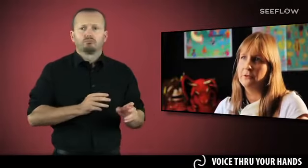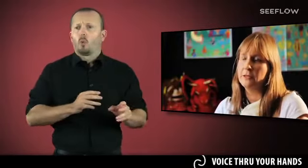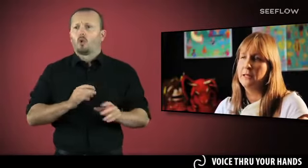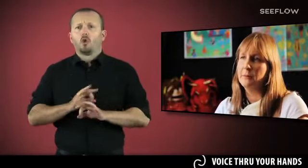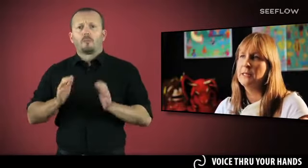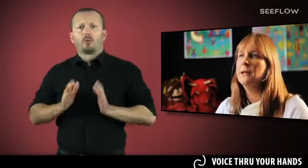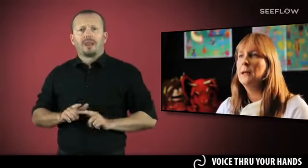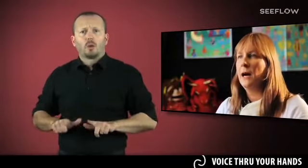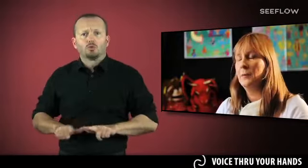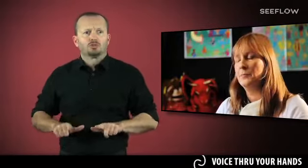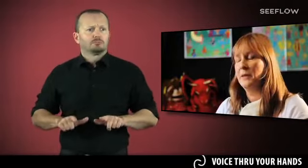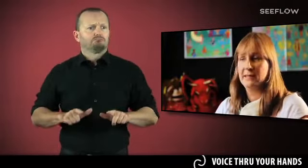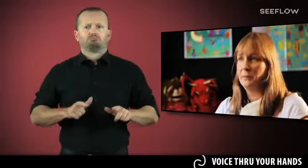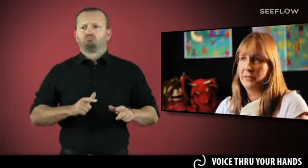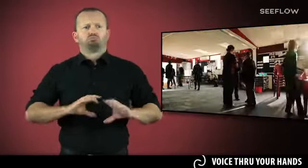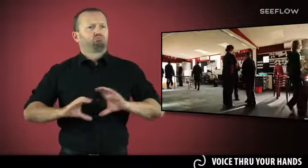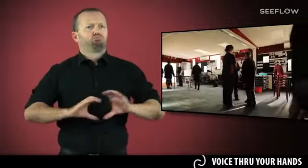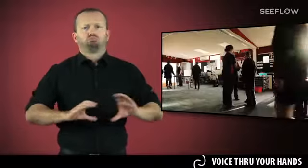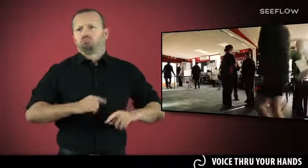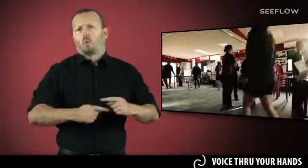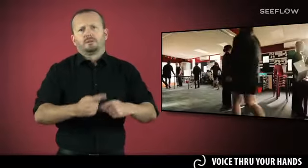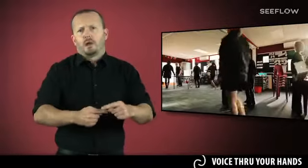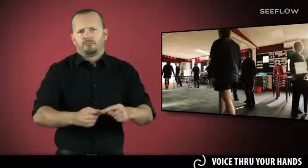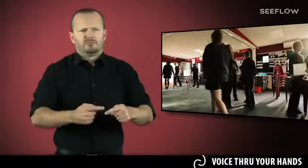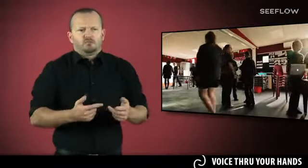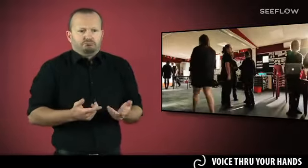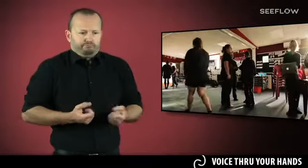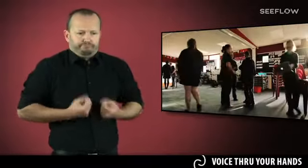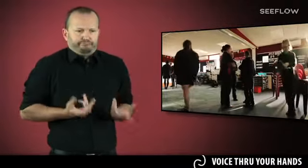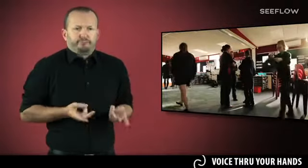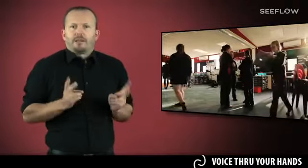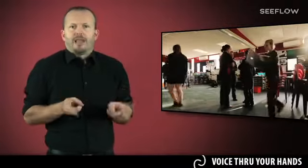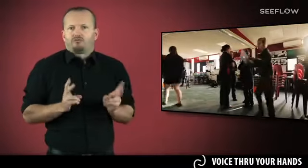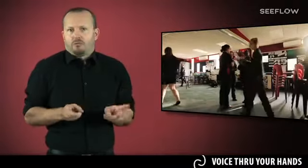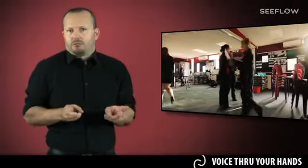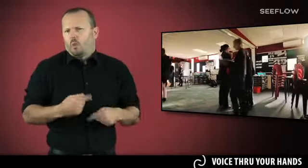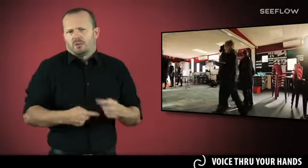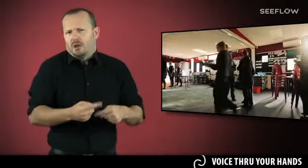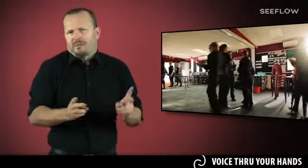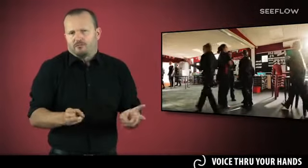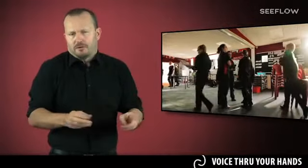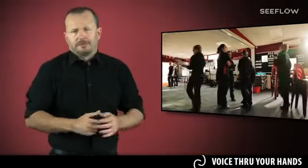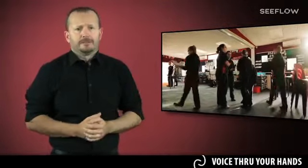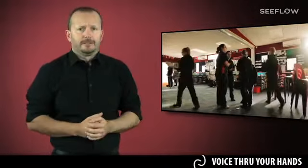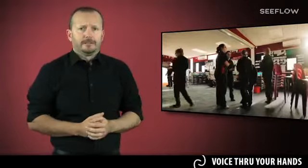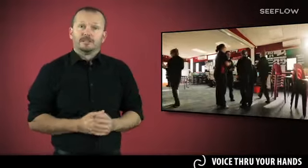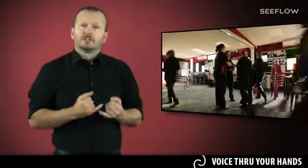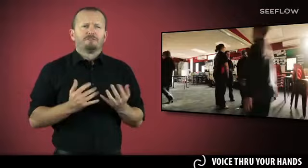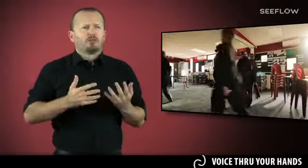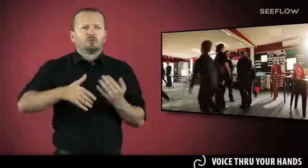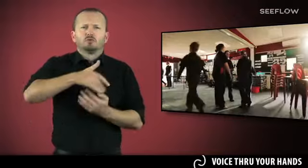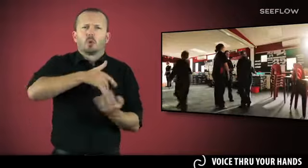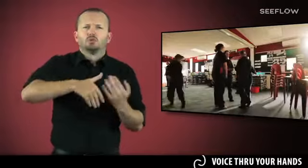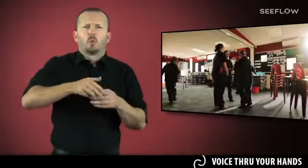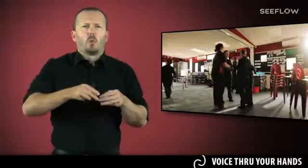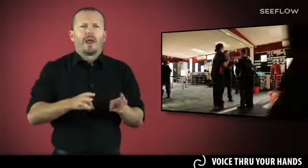at all different times. It's something that we do naturally, whether it's verbal or non-verbal, and it's just a very social